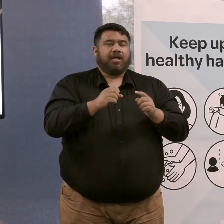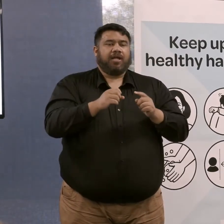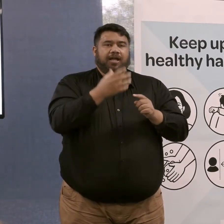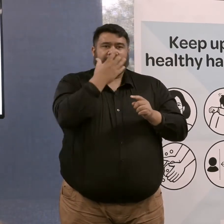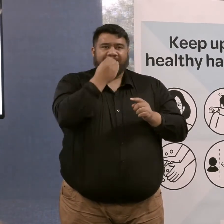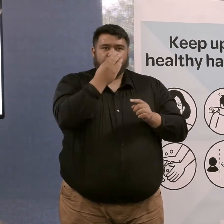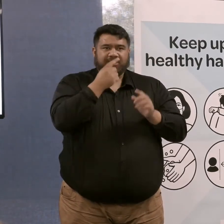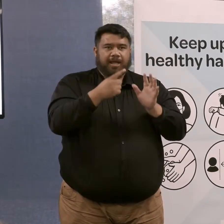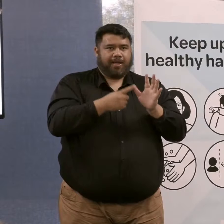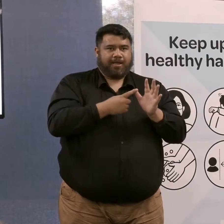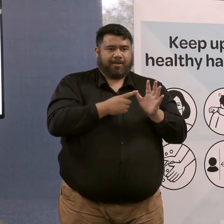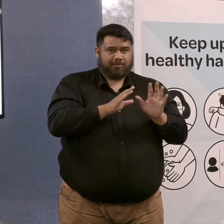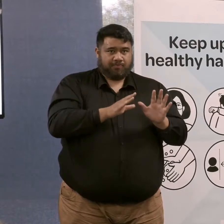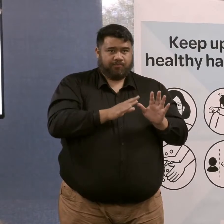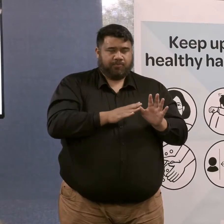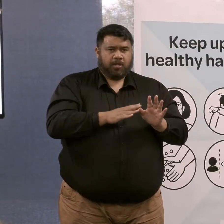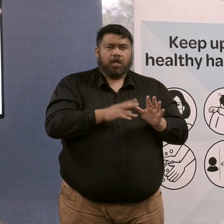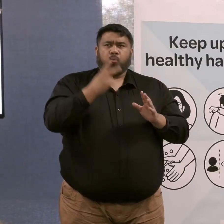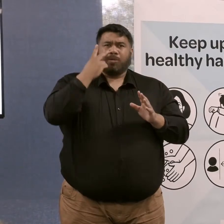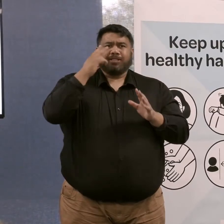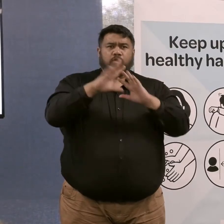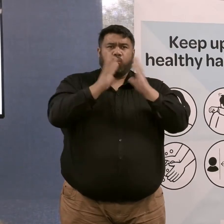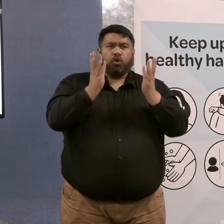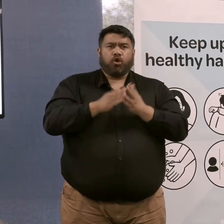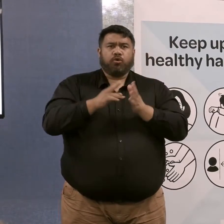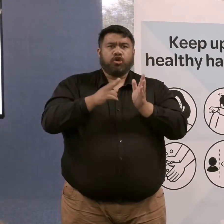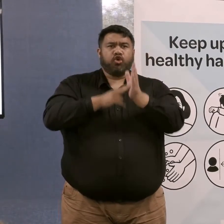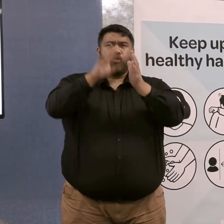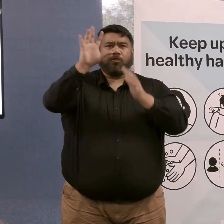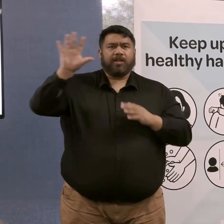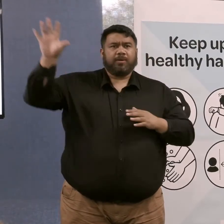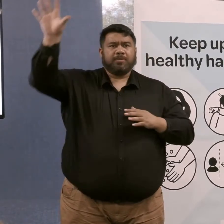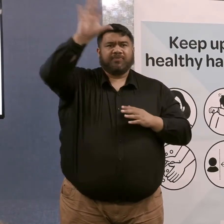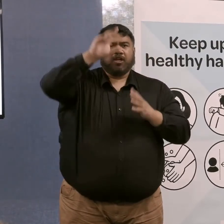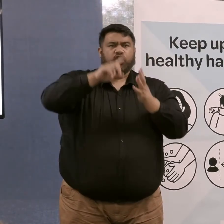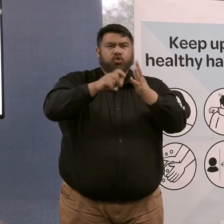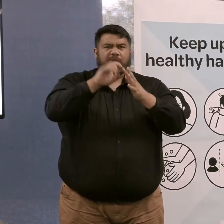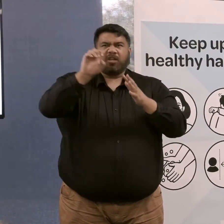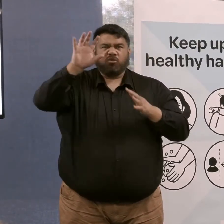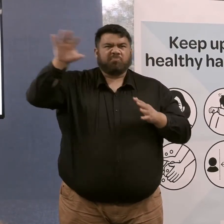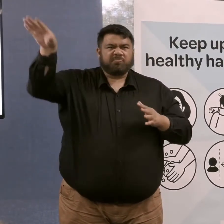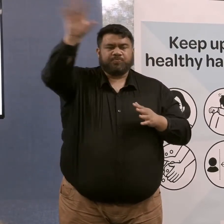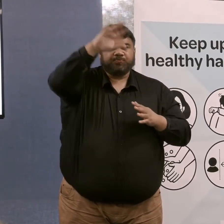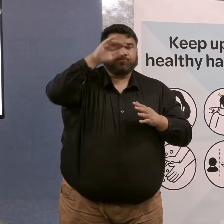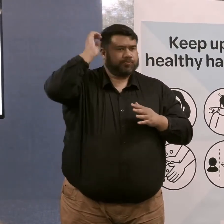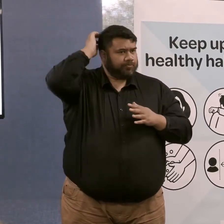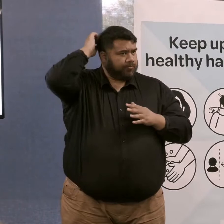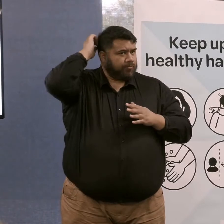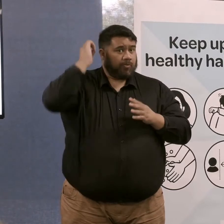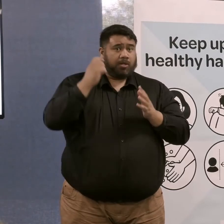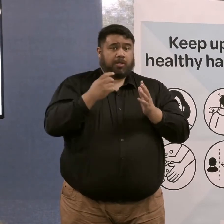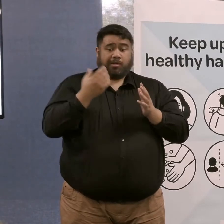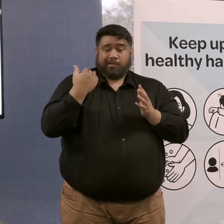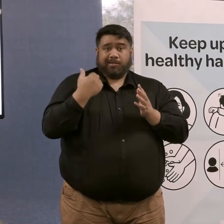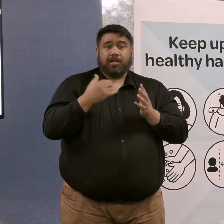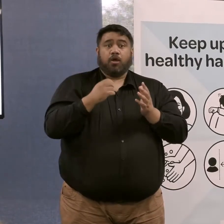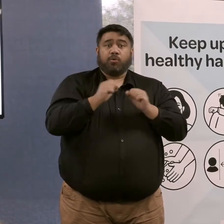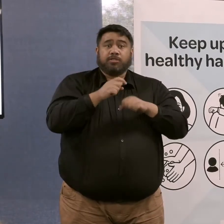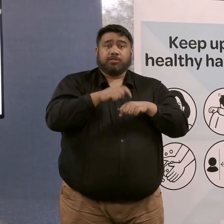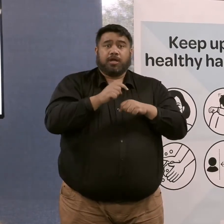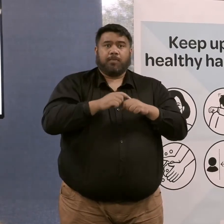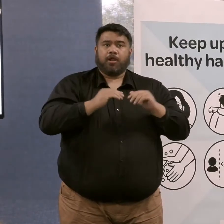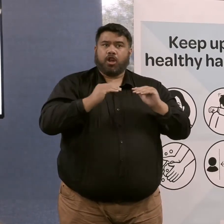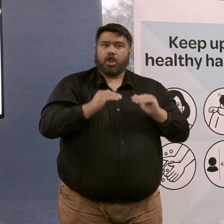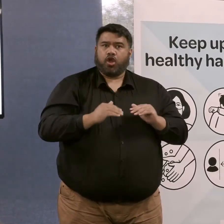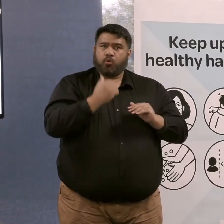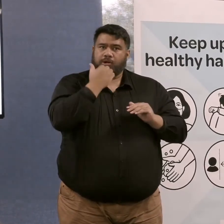What we've seen in the Northern Hemisphere is that the flu and RSV seasons through their winter were quite low, but actually they've got a bit of a